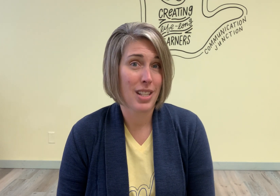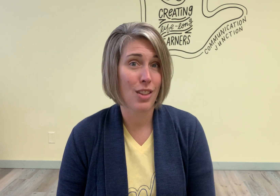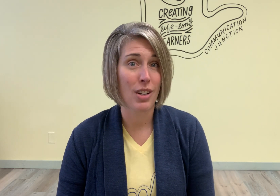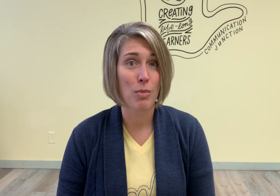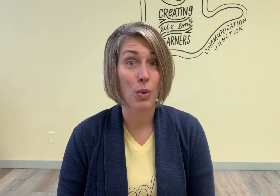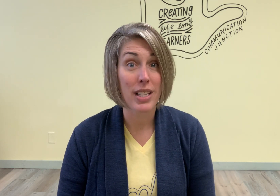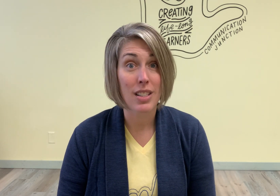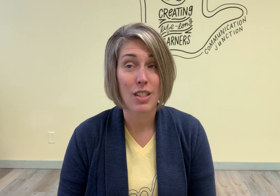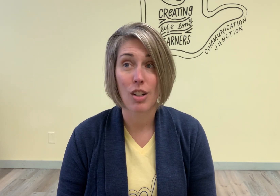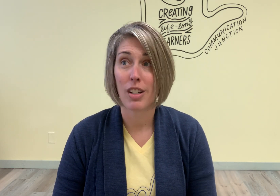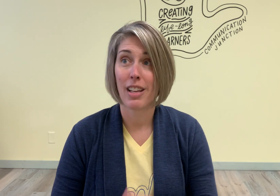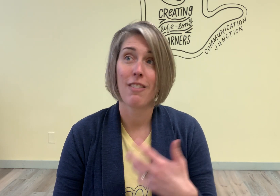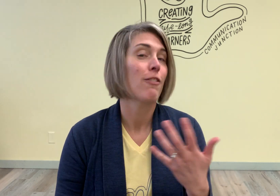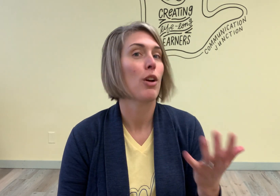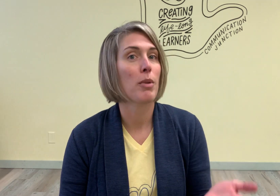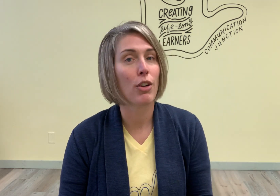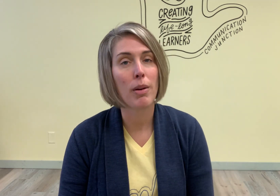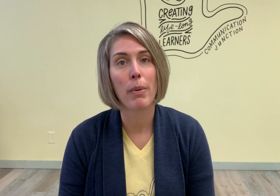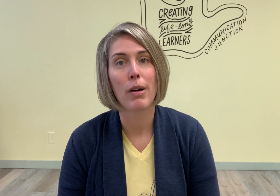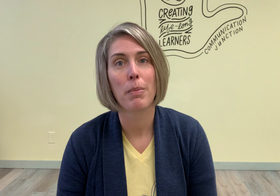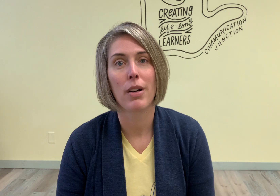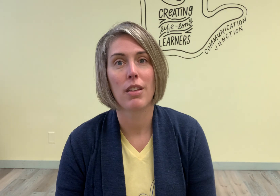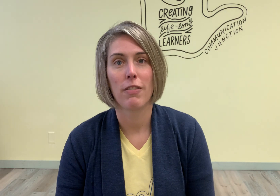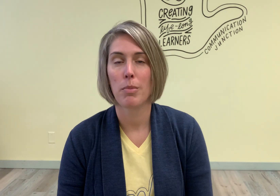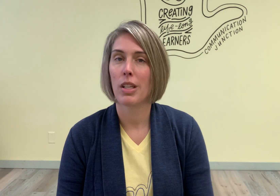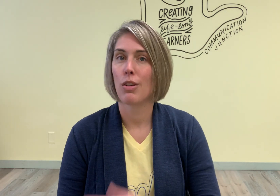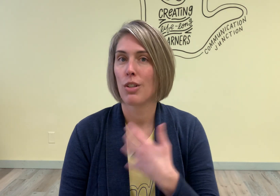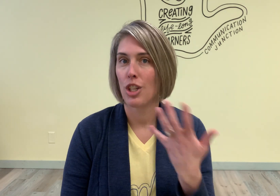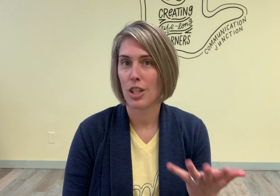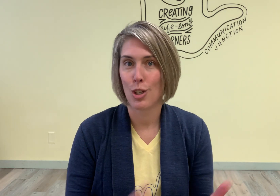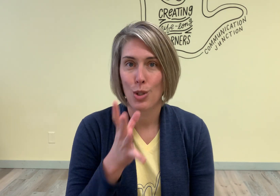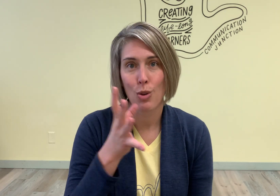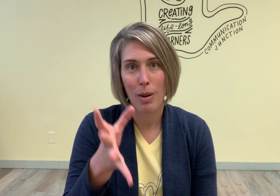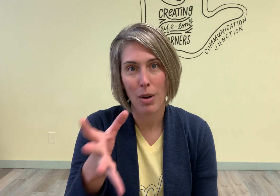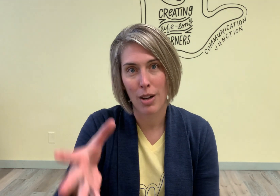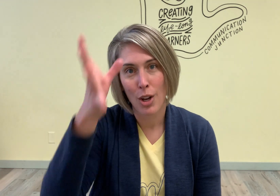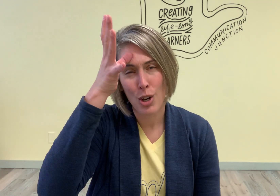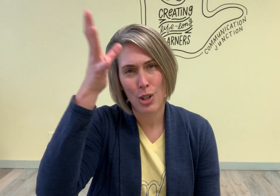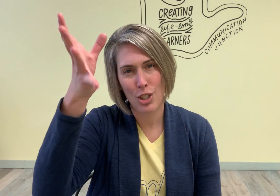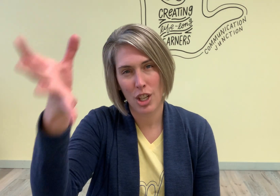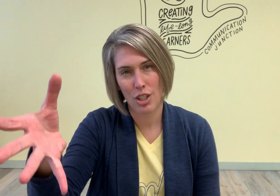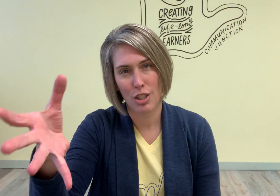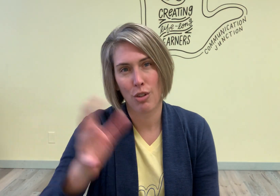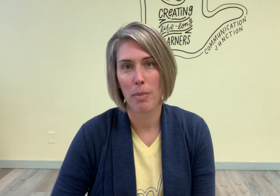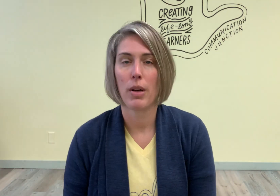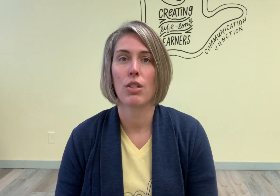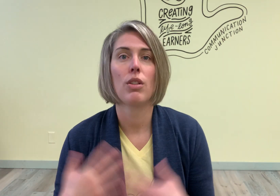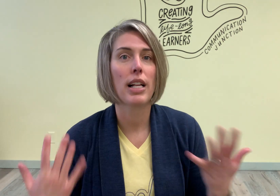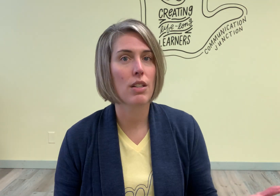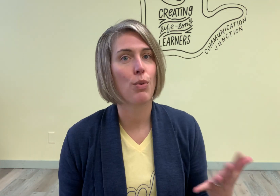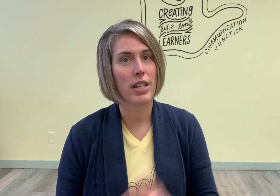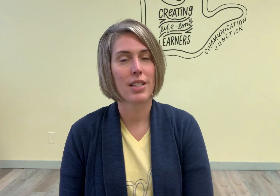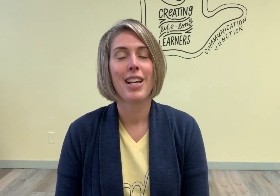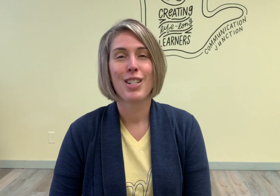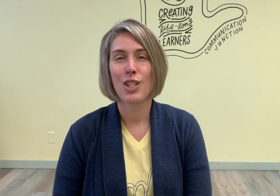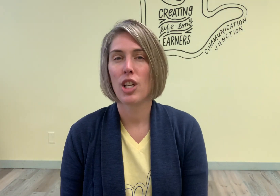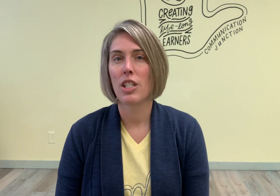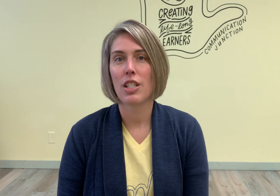their name twice in the song. If Grandma and Grandpa are part of the family, you could change it to Grandma or you could change it to Grandpa. So lots of ways to change that song